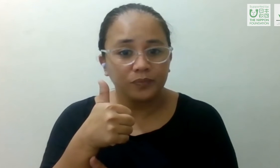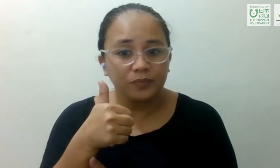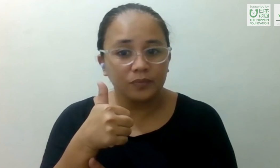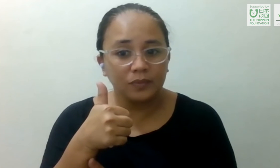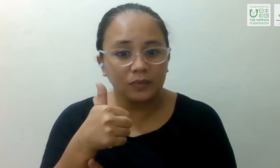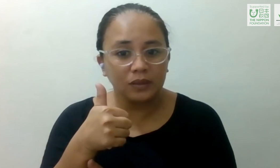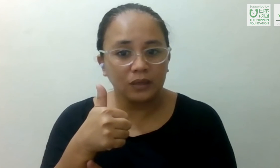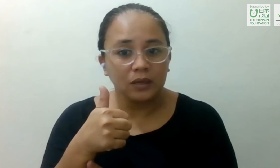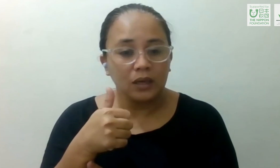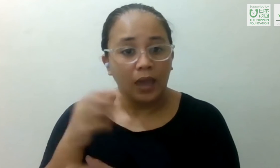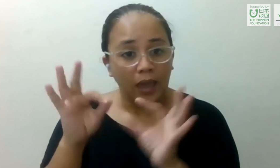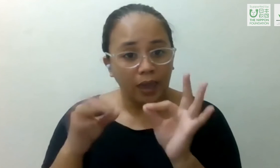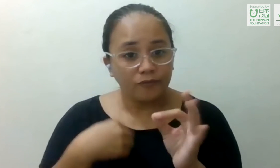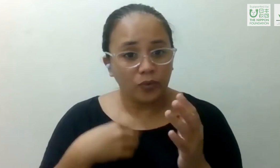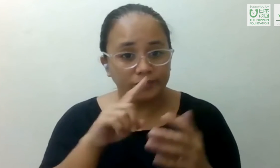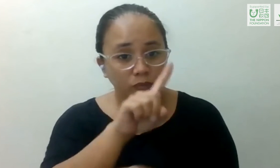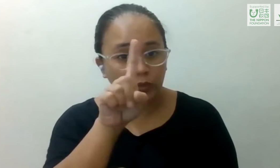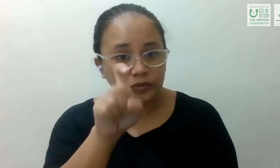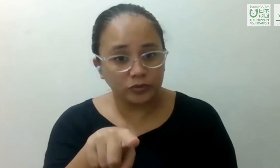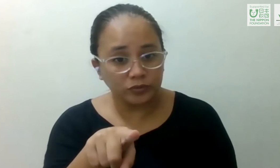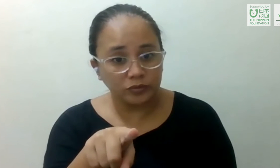If you have any questions.